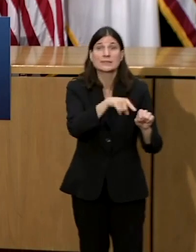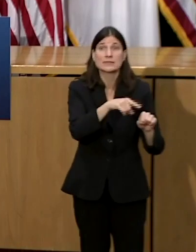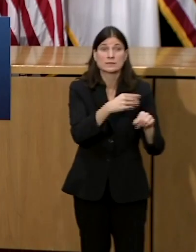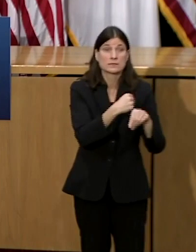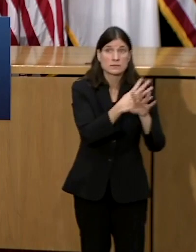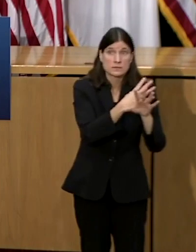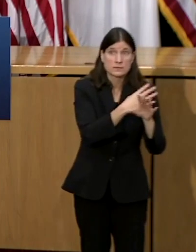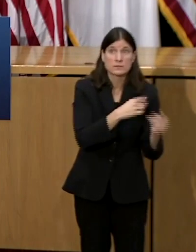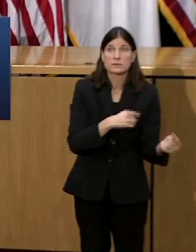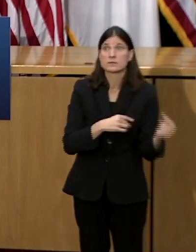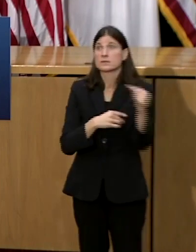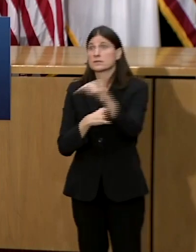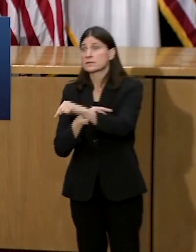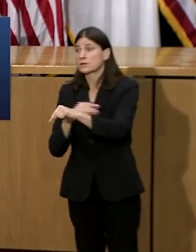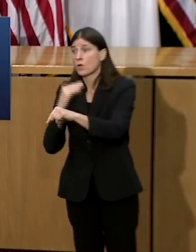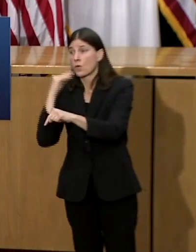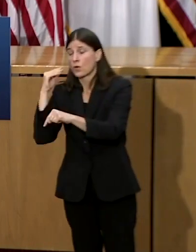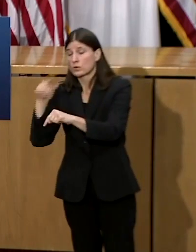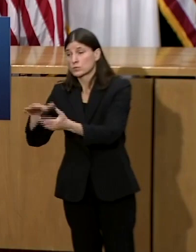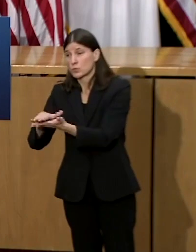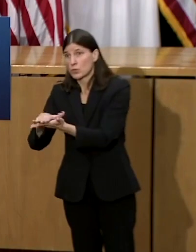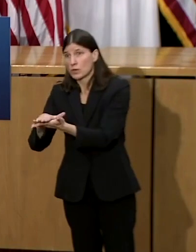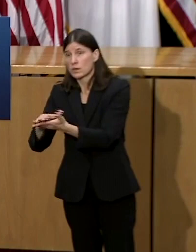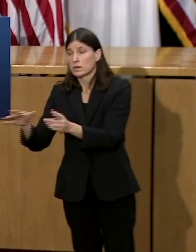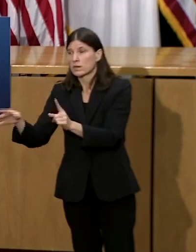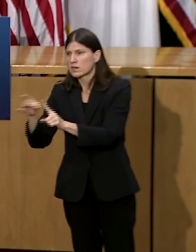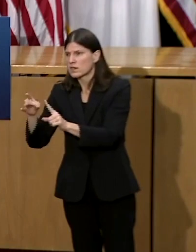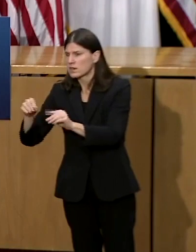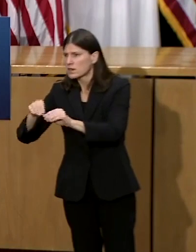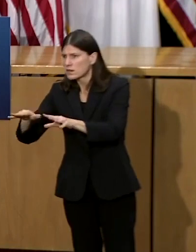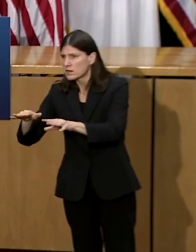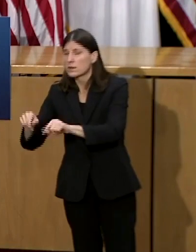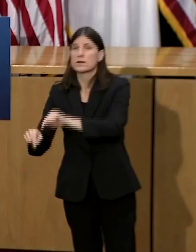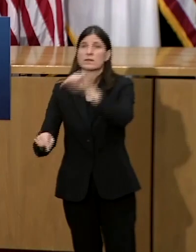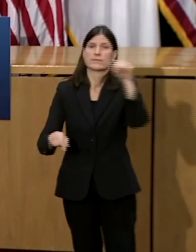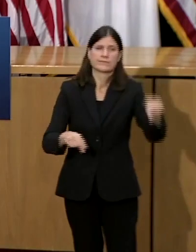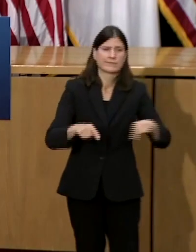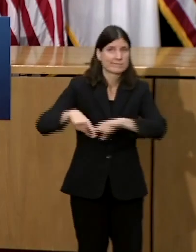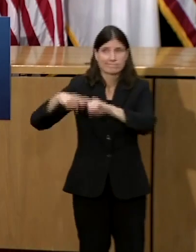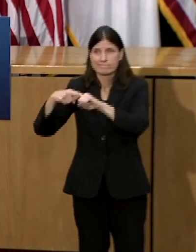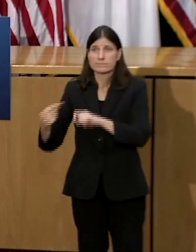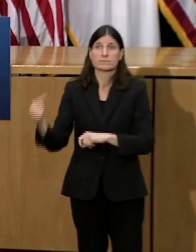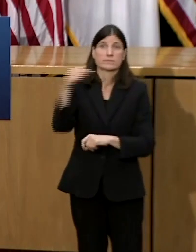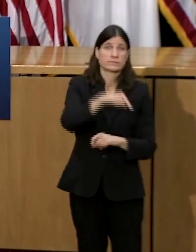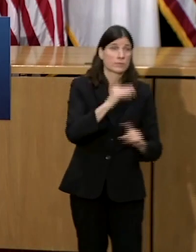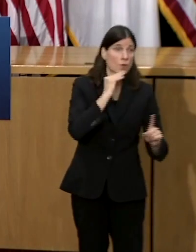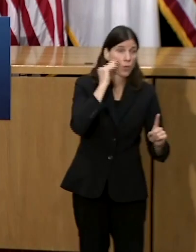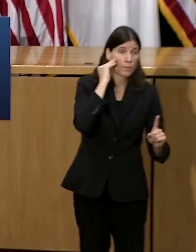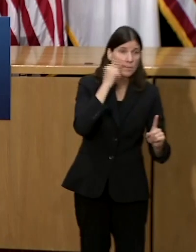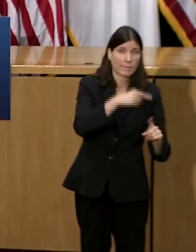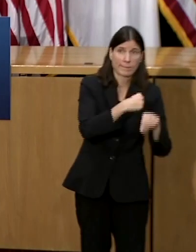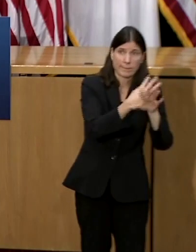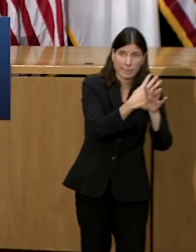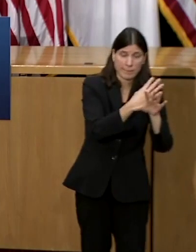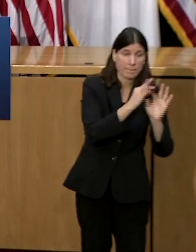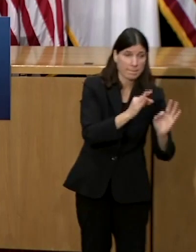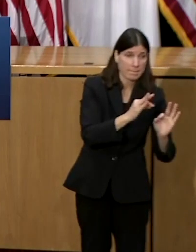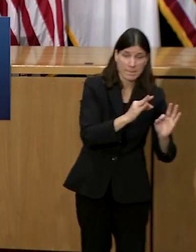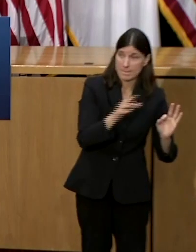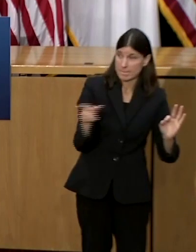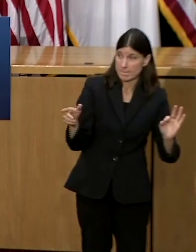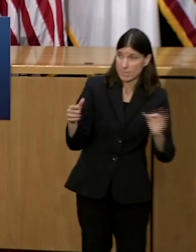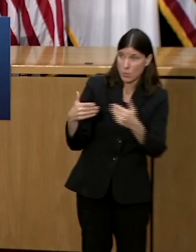take these short pauses and they come home for a week. No different if they have a week off in